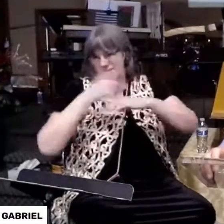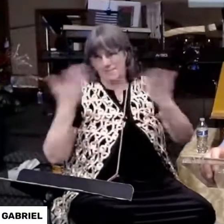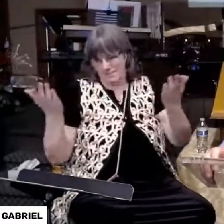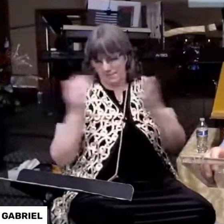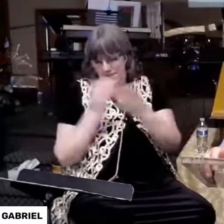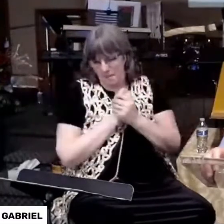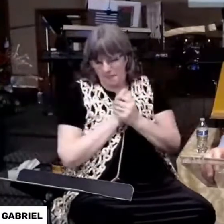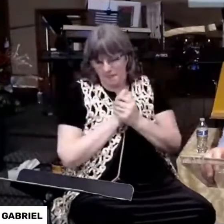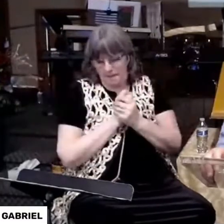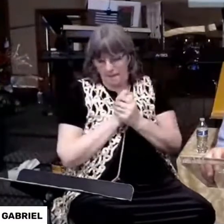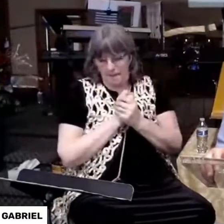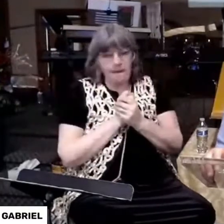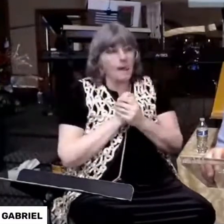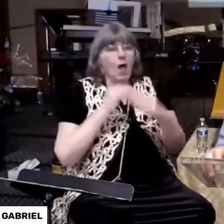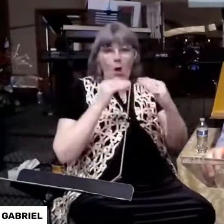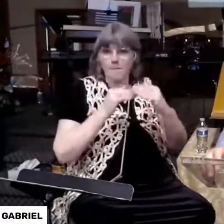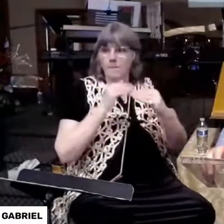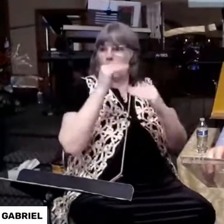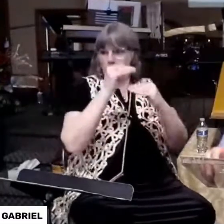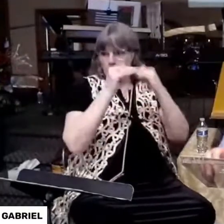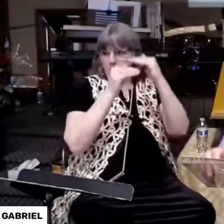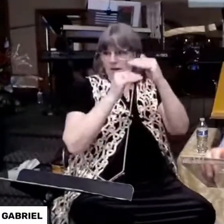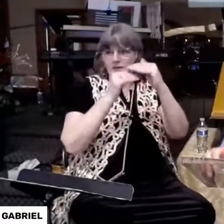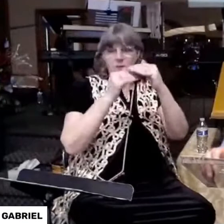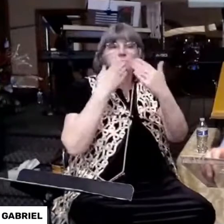It also promoted the proper care of